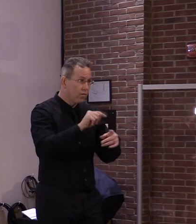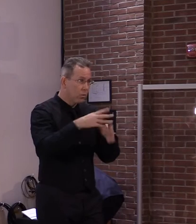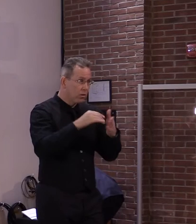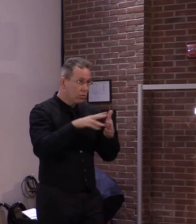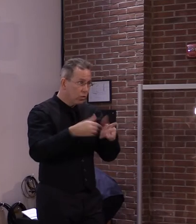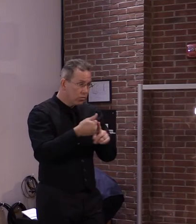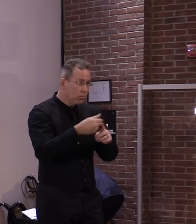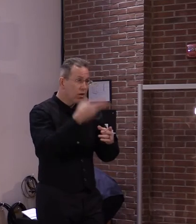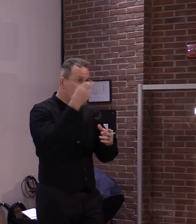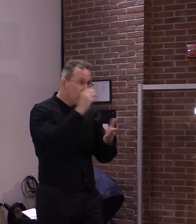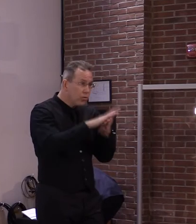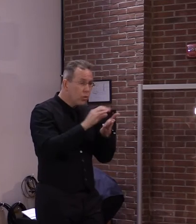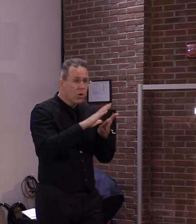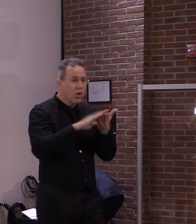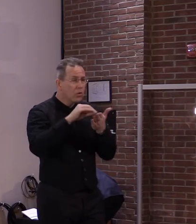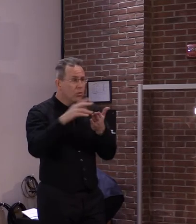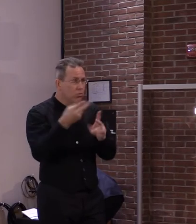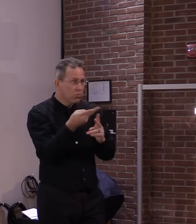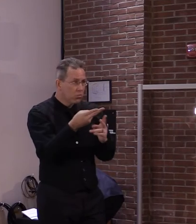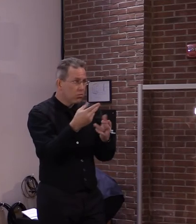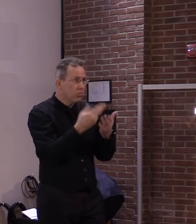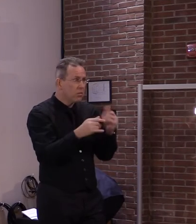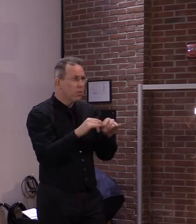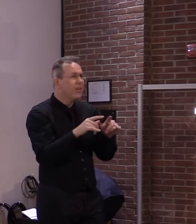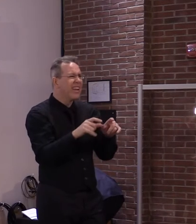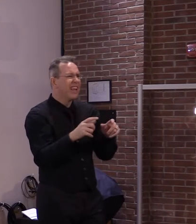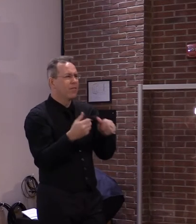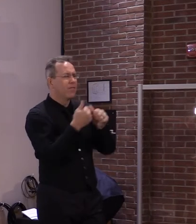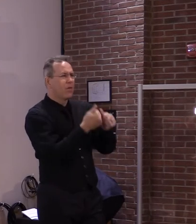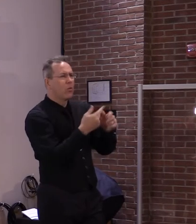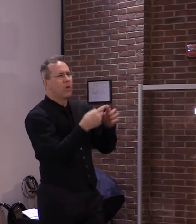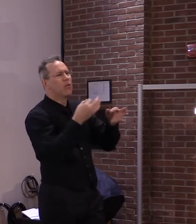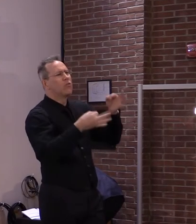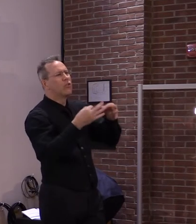okay thank you very much have a great weekend